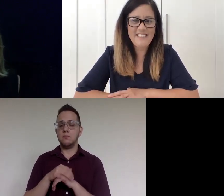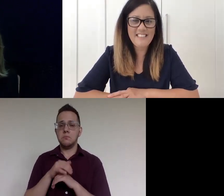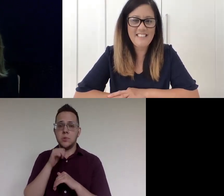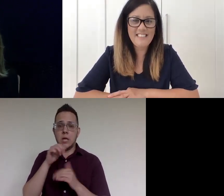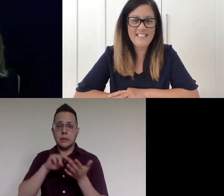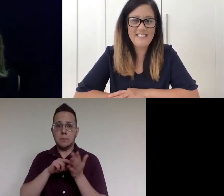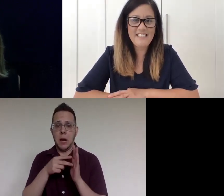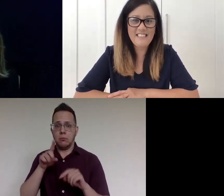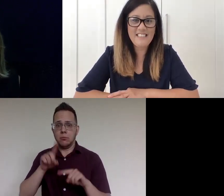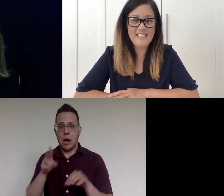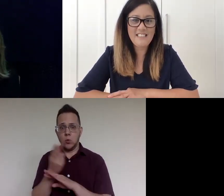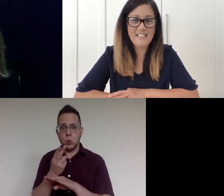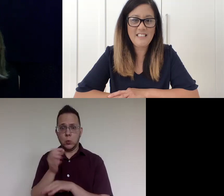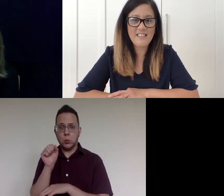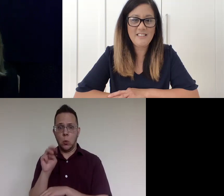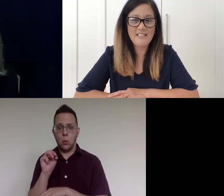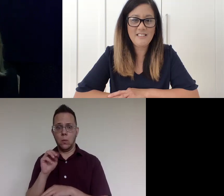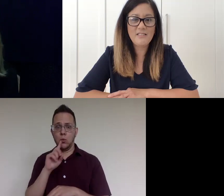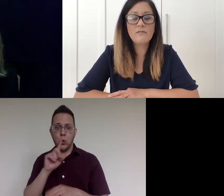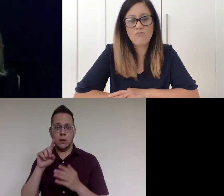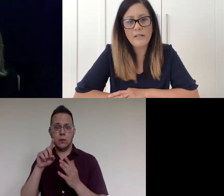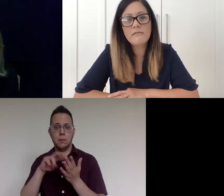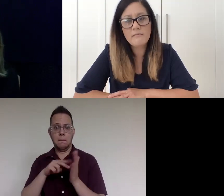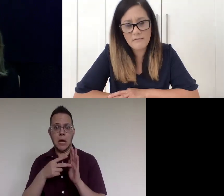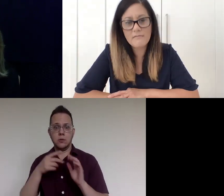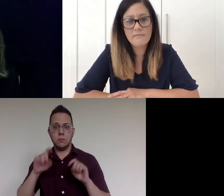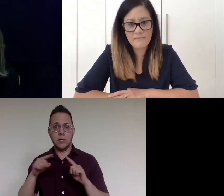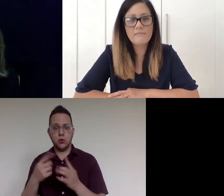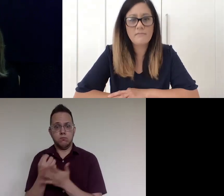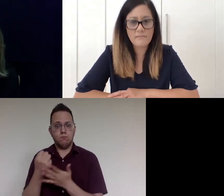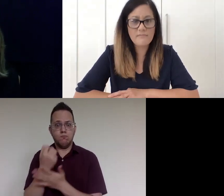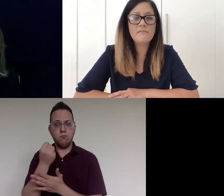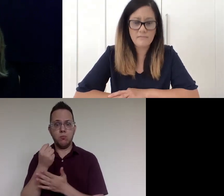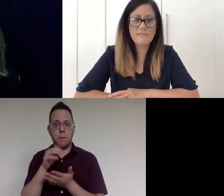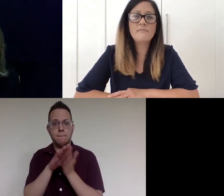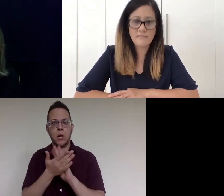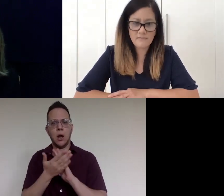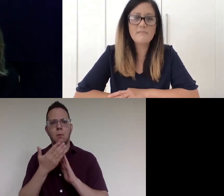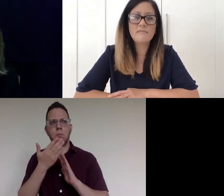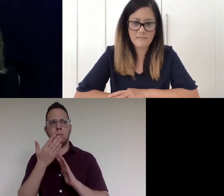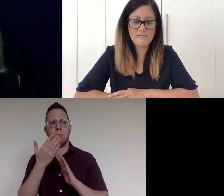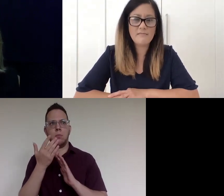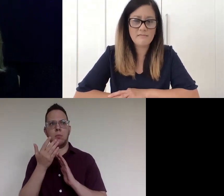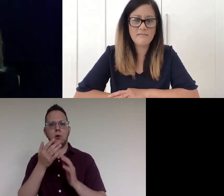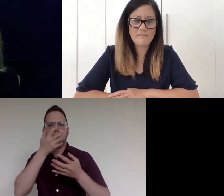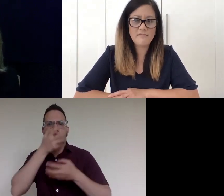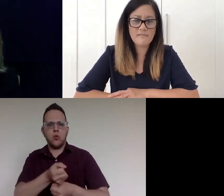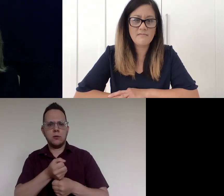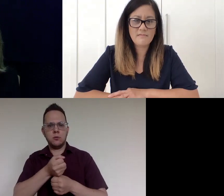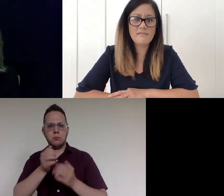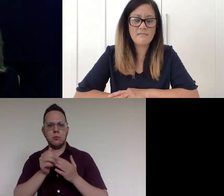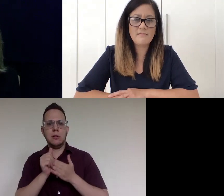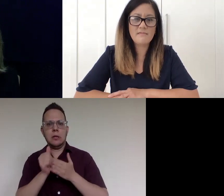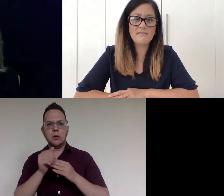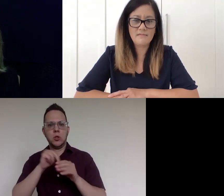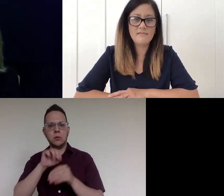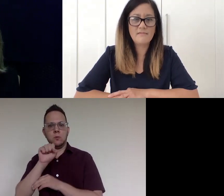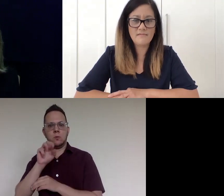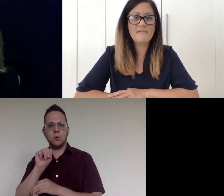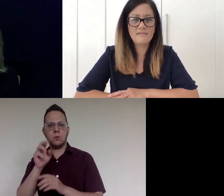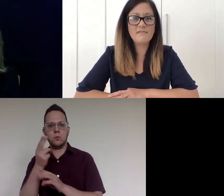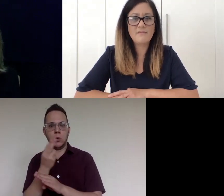social media. And you want to make sure that you're getting accurate content. So if you follow the